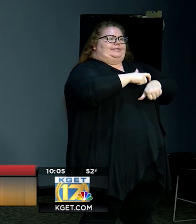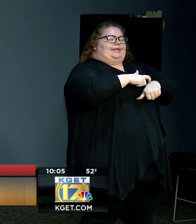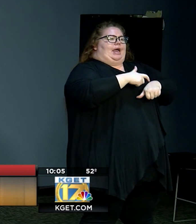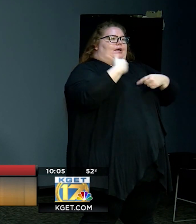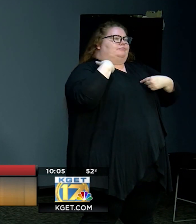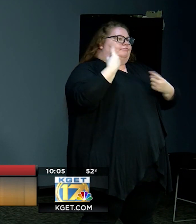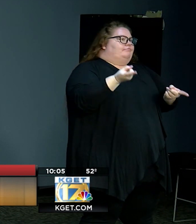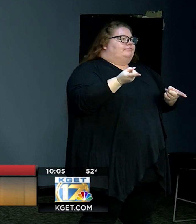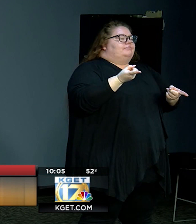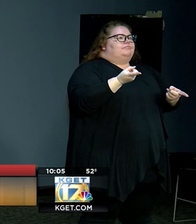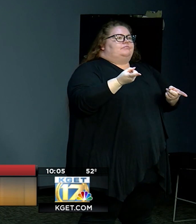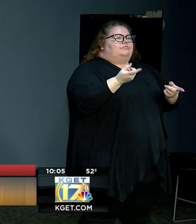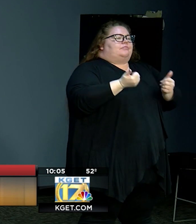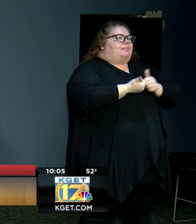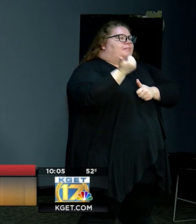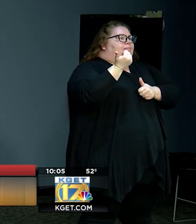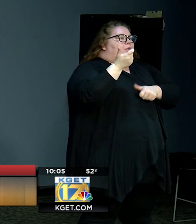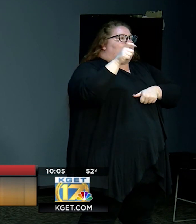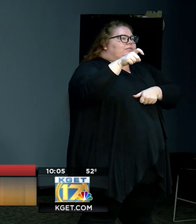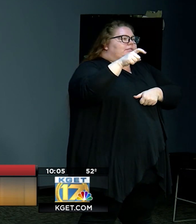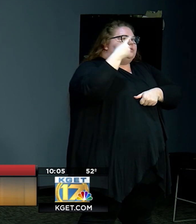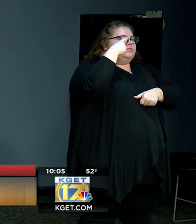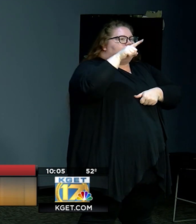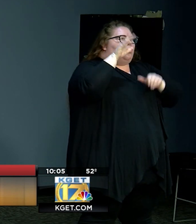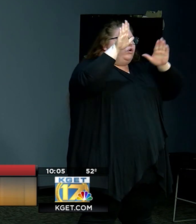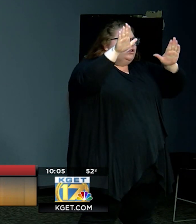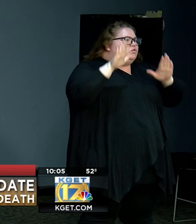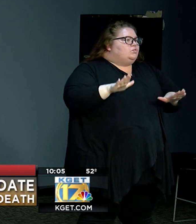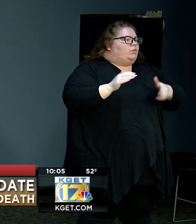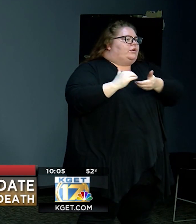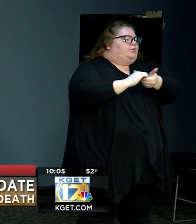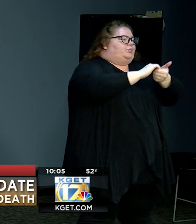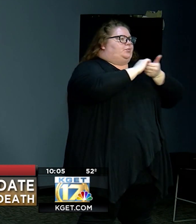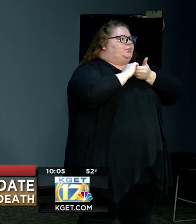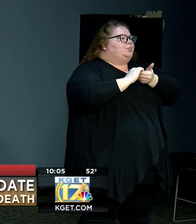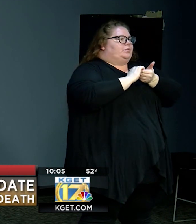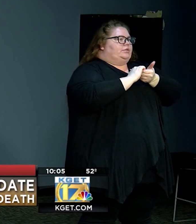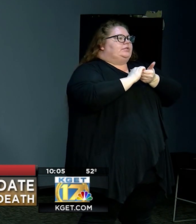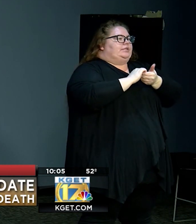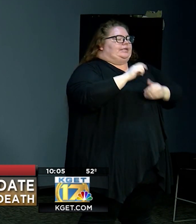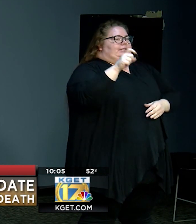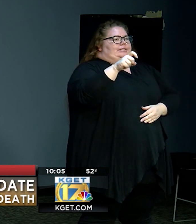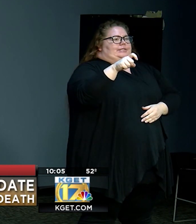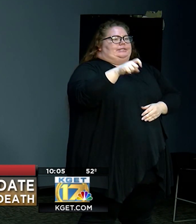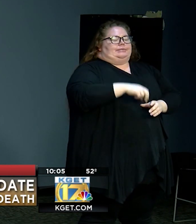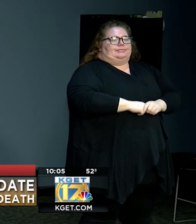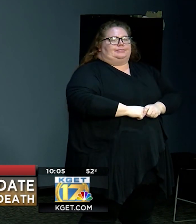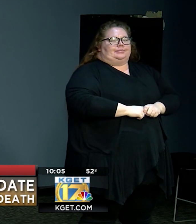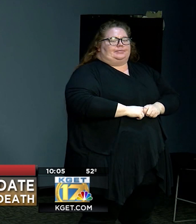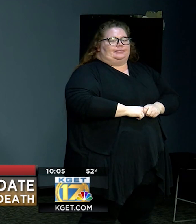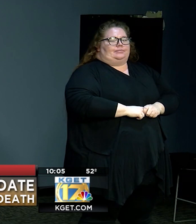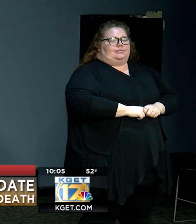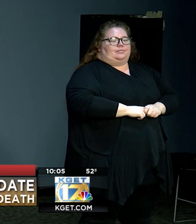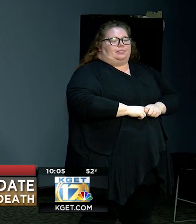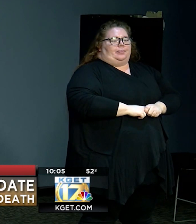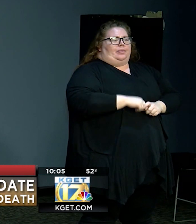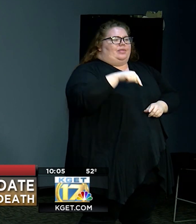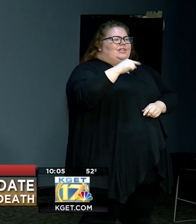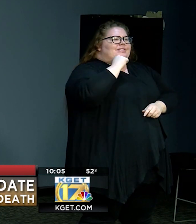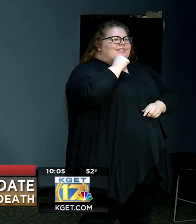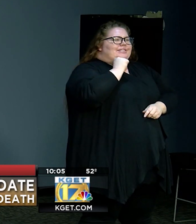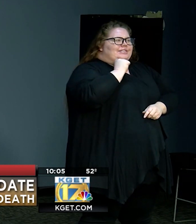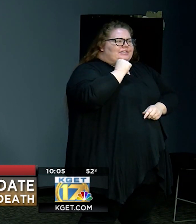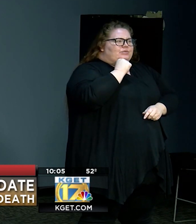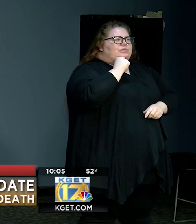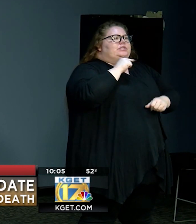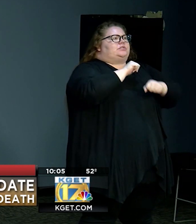need for extraordinary unity. The seriousness of the COVID